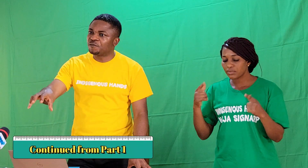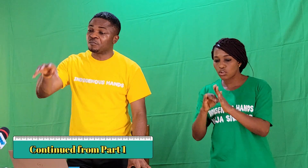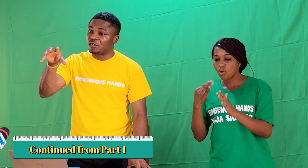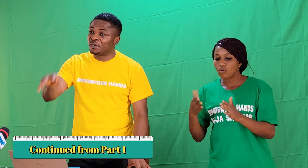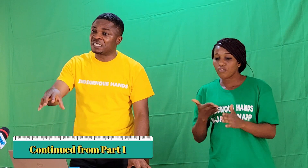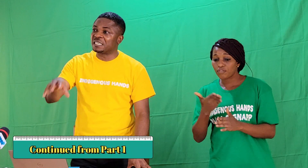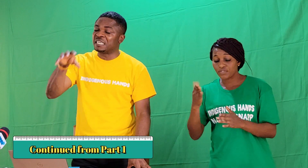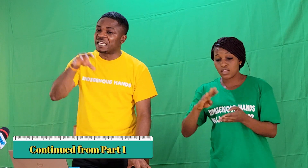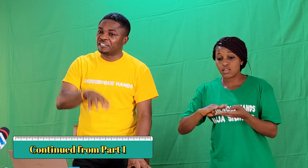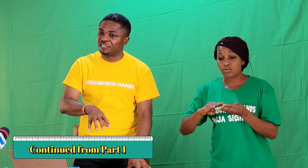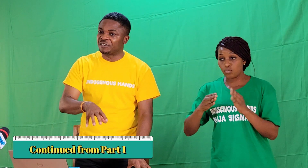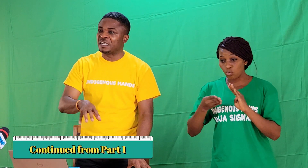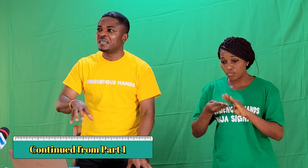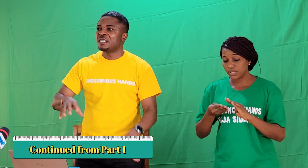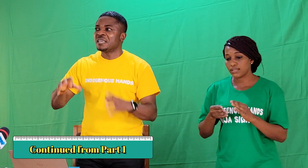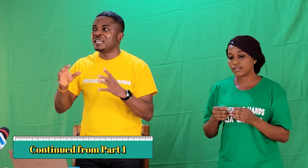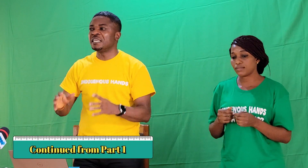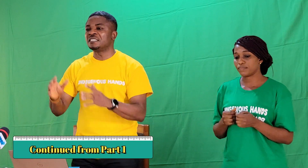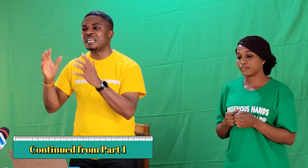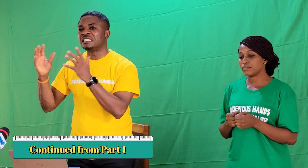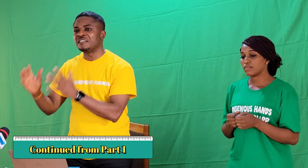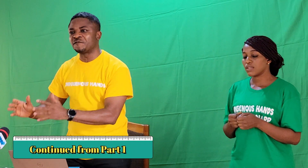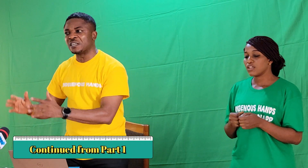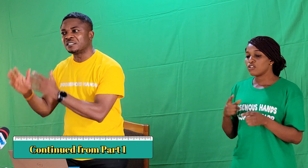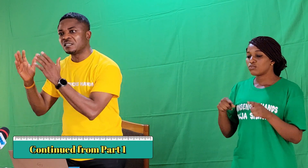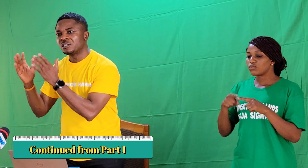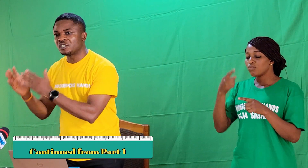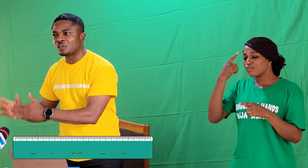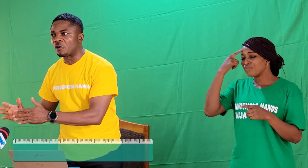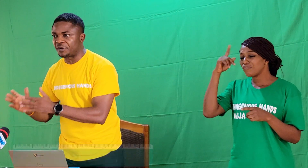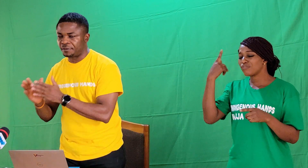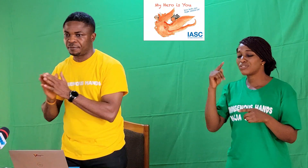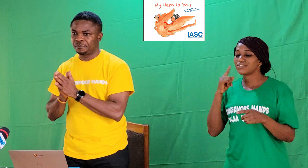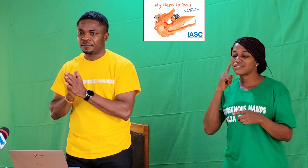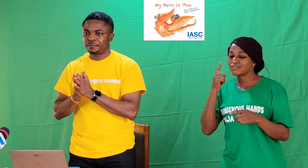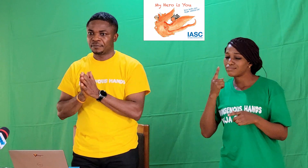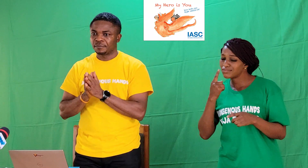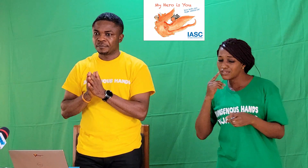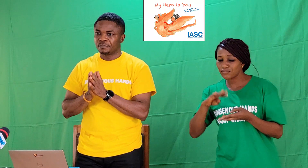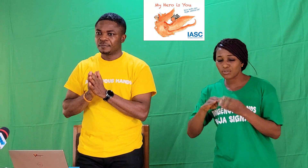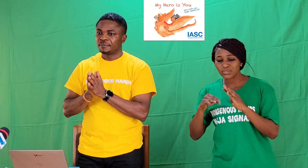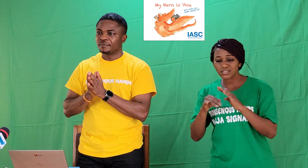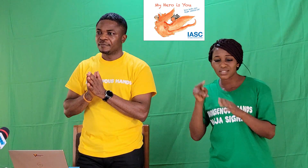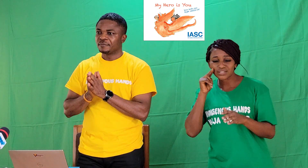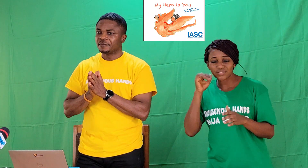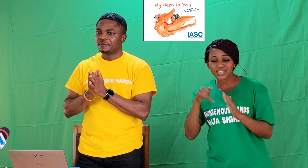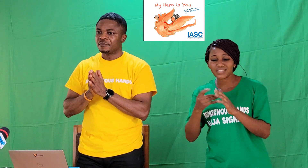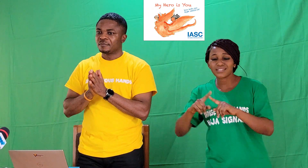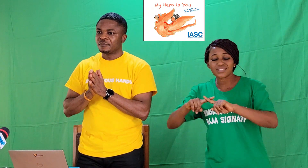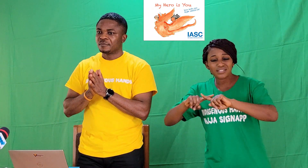the deaf community in Nigeria, it is a different story.